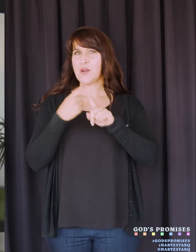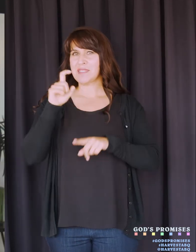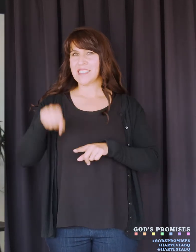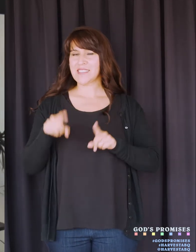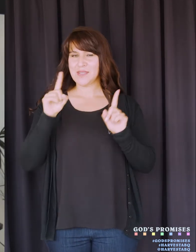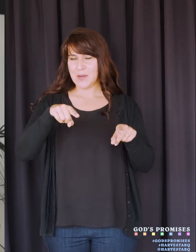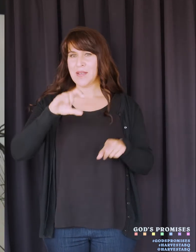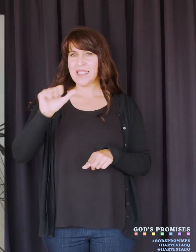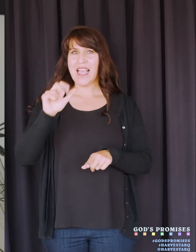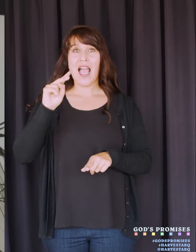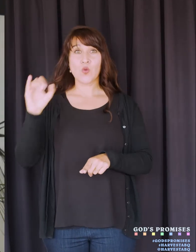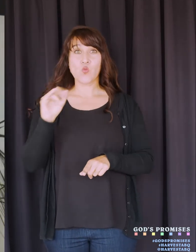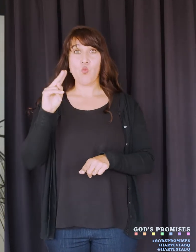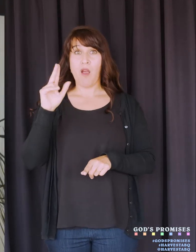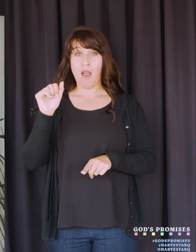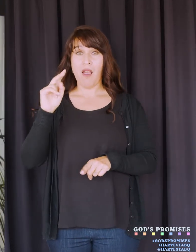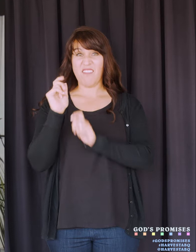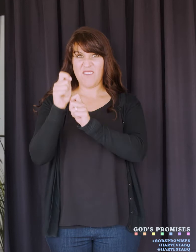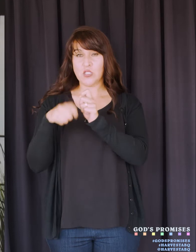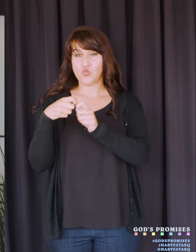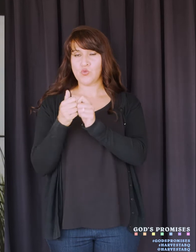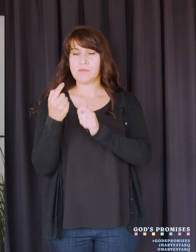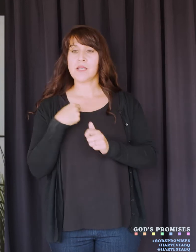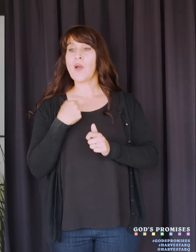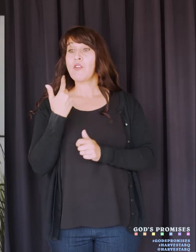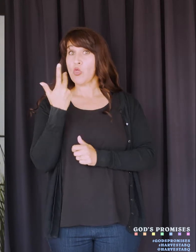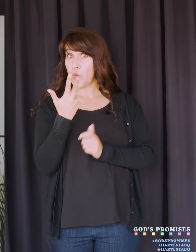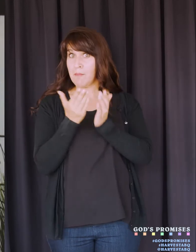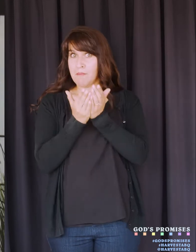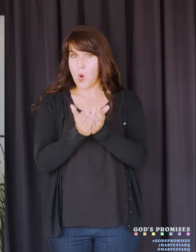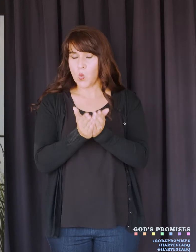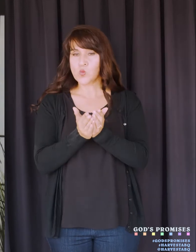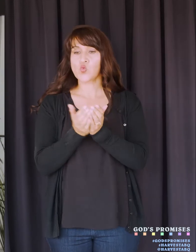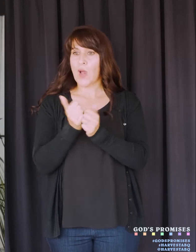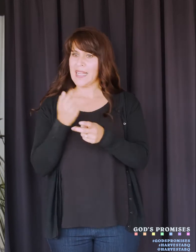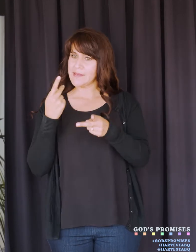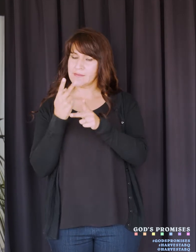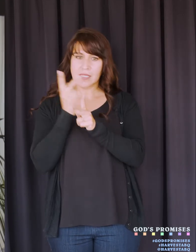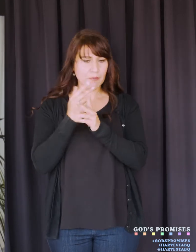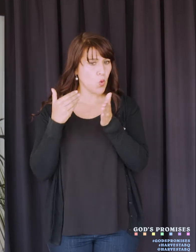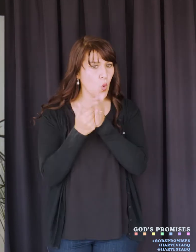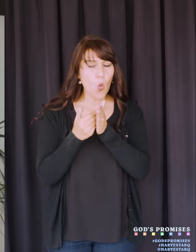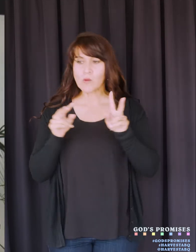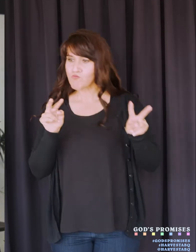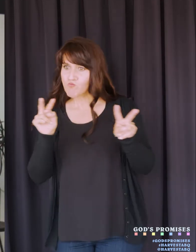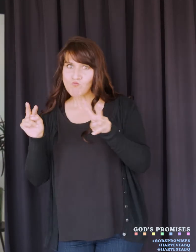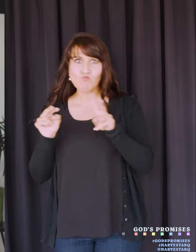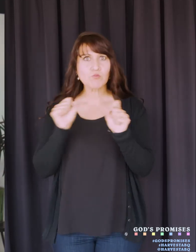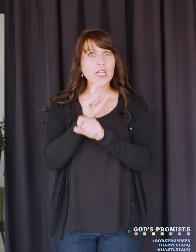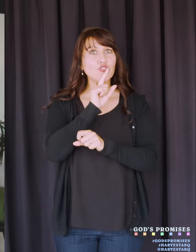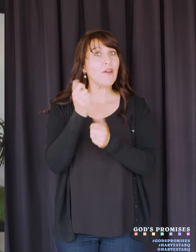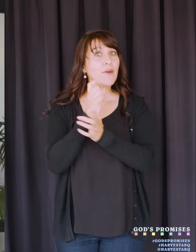San Juan to fly fish, and we had 3 boats. We were trying to stay close to one another so we could see how everyone